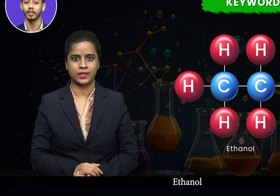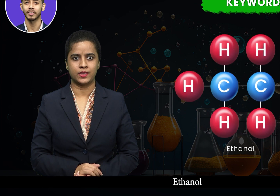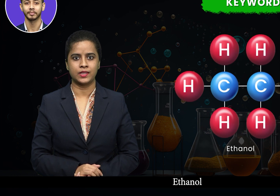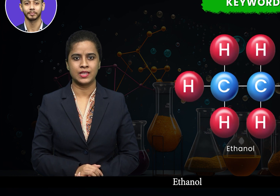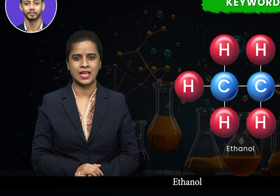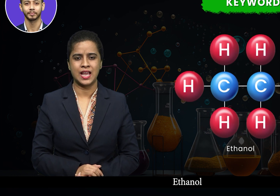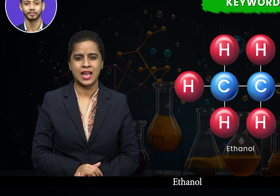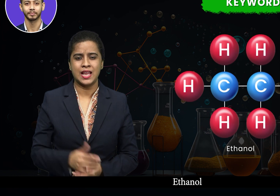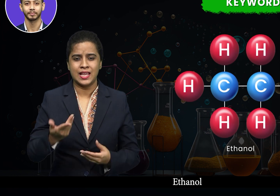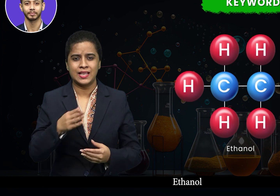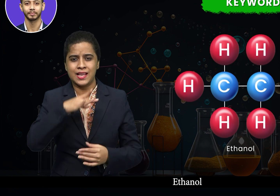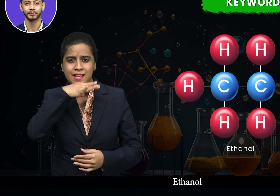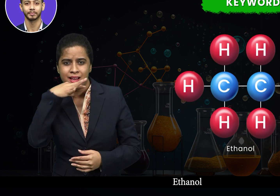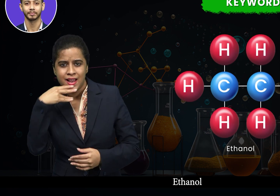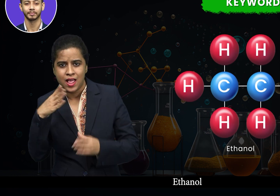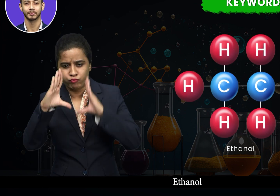ethanol,